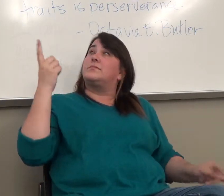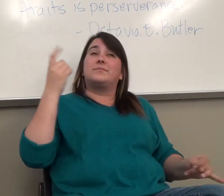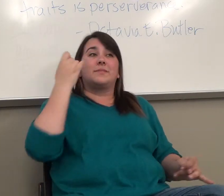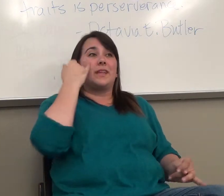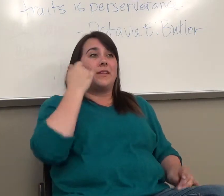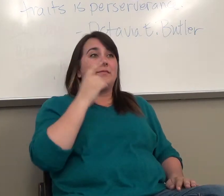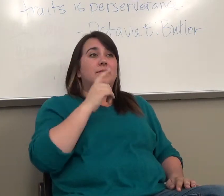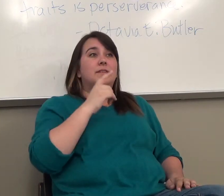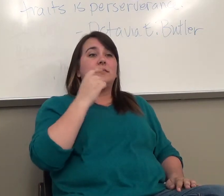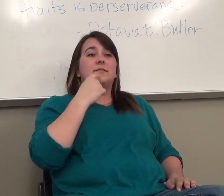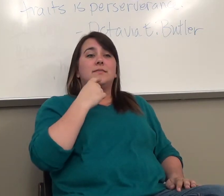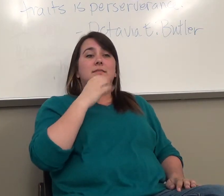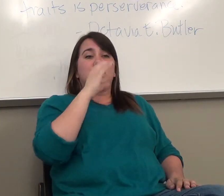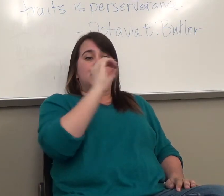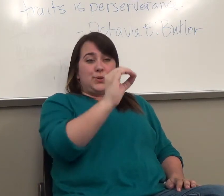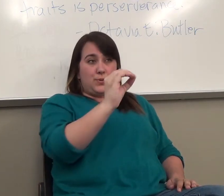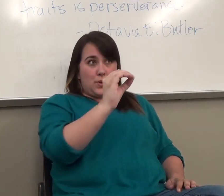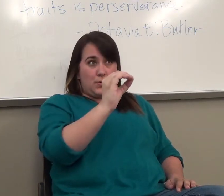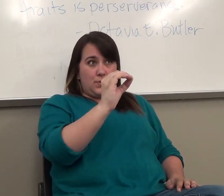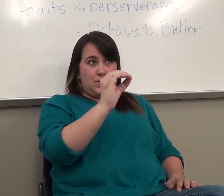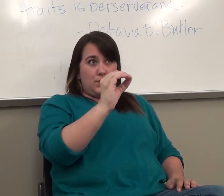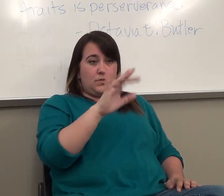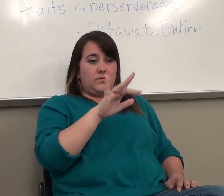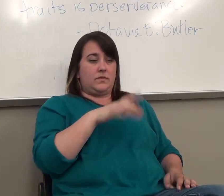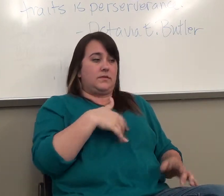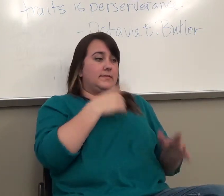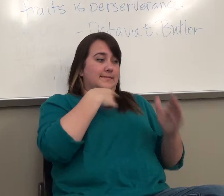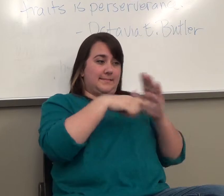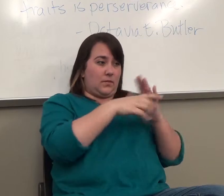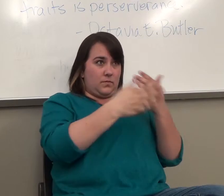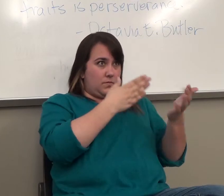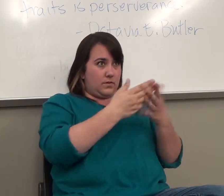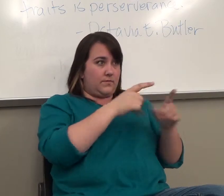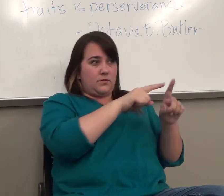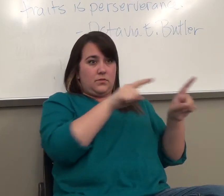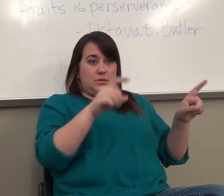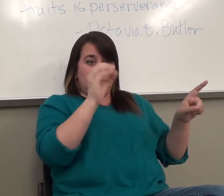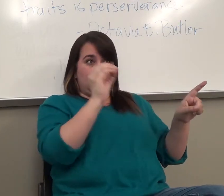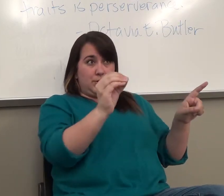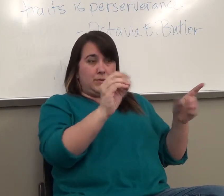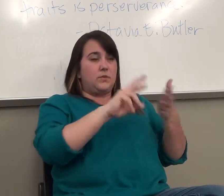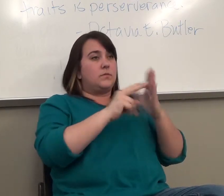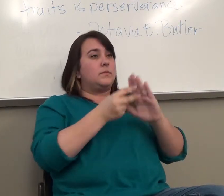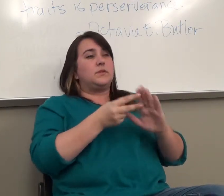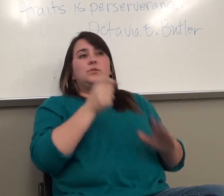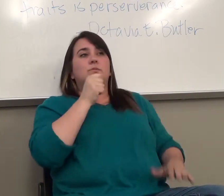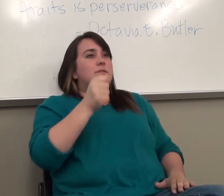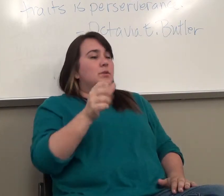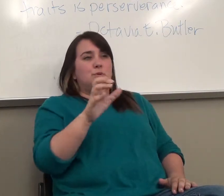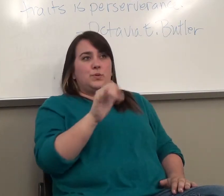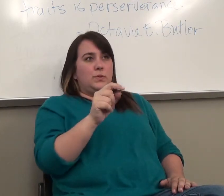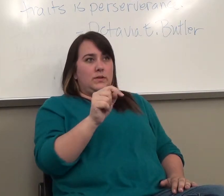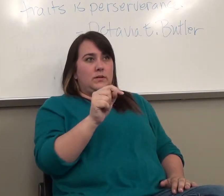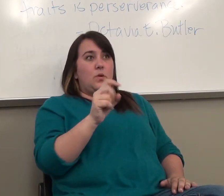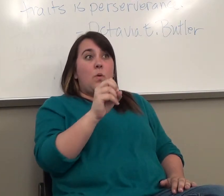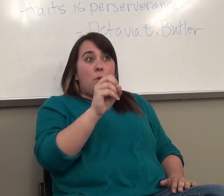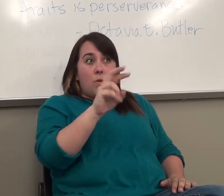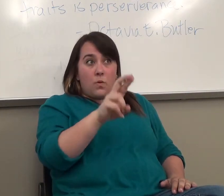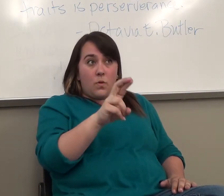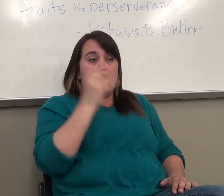a 0 on something, that means you did not do it. Or if you did it, I